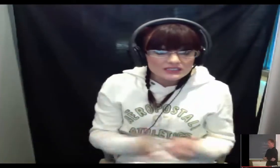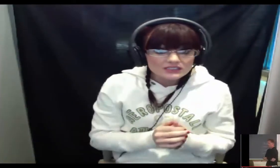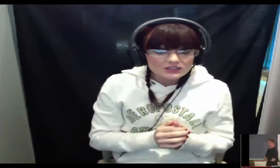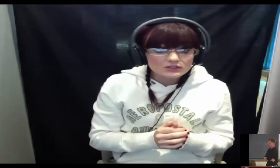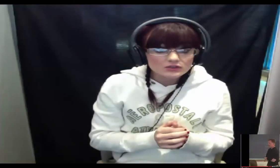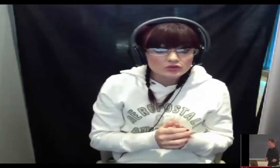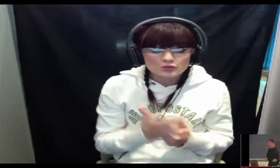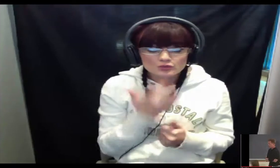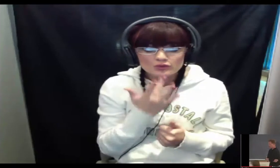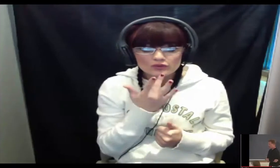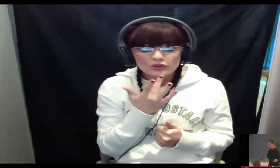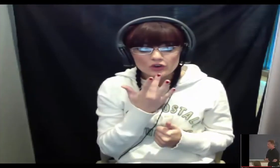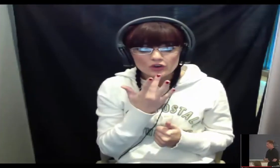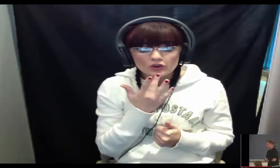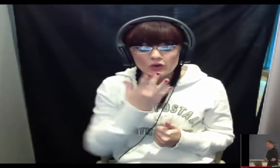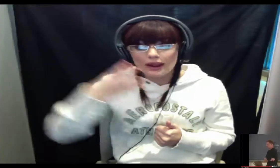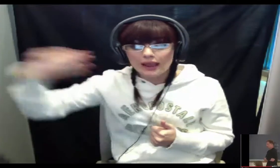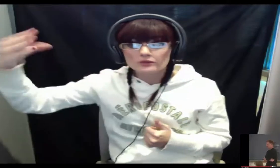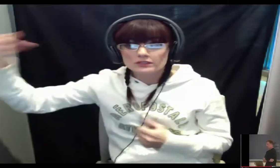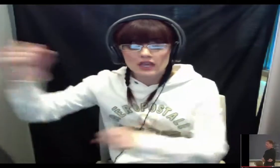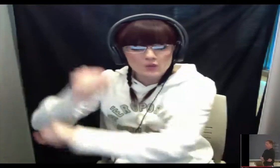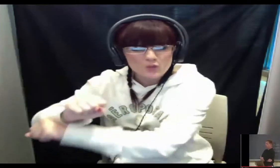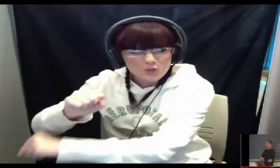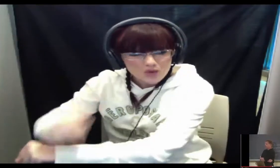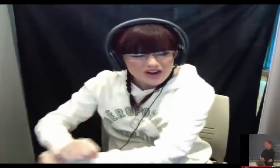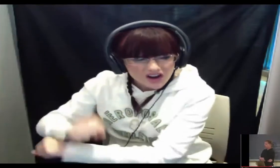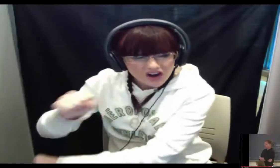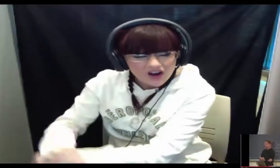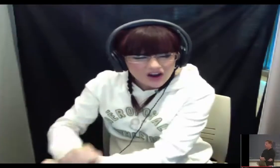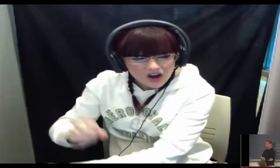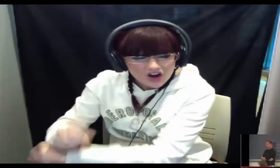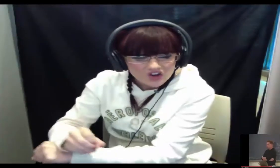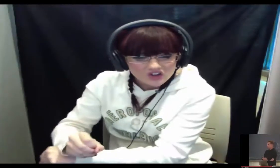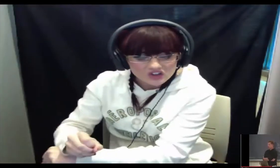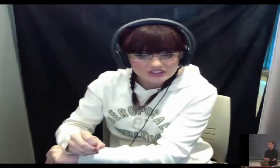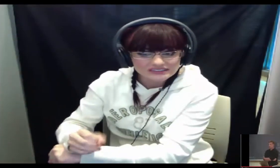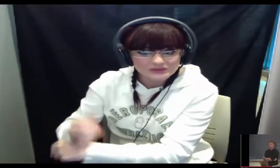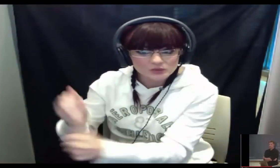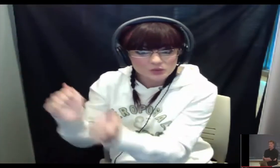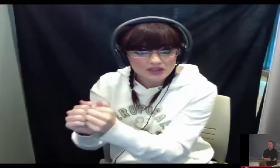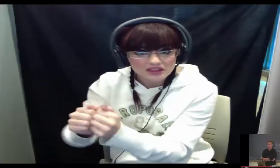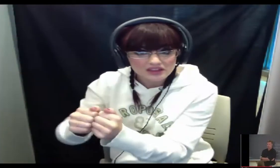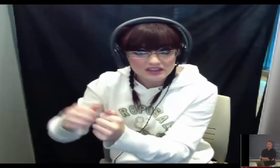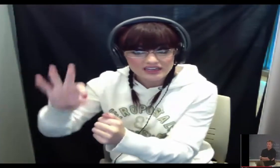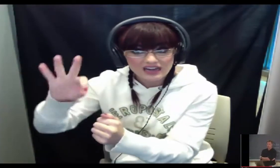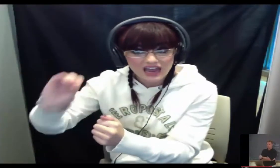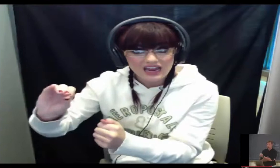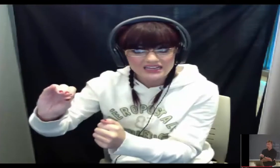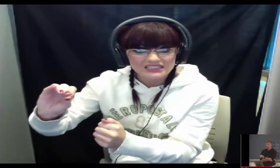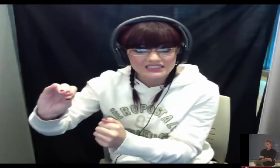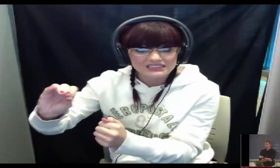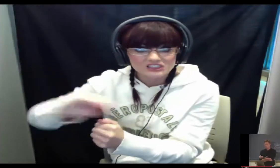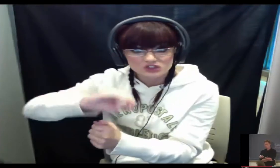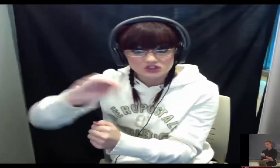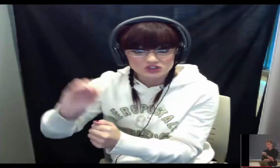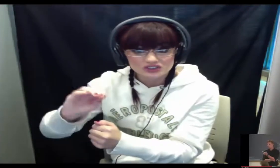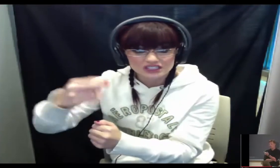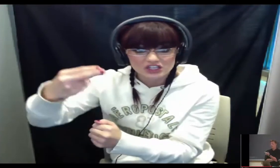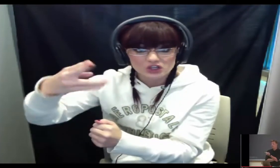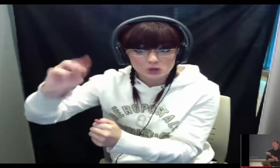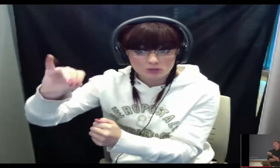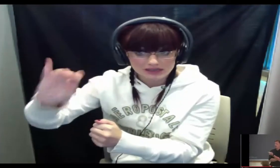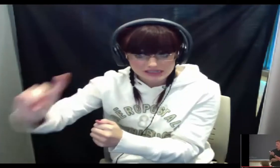in the yard on a day that's 90 degrees and very humid, or a day that's 90 degrees and not very humid? Okay. Gets